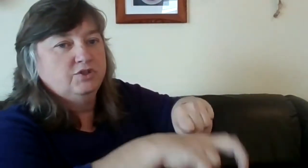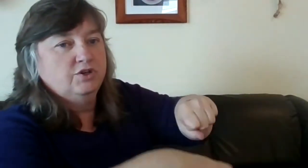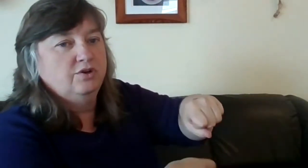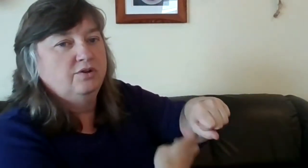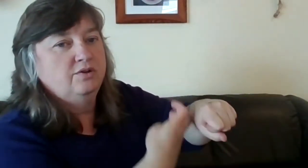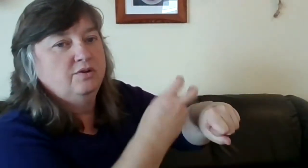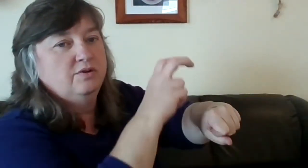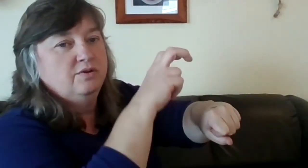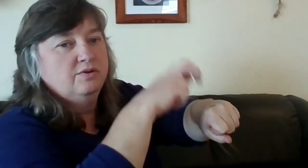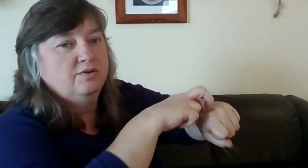Circle,